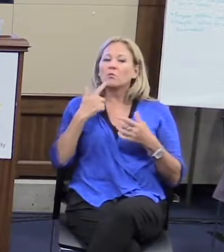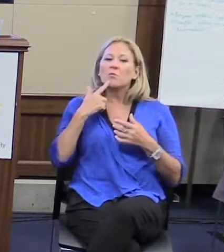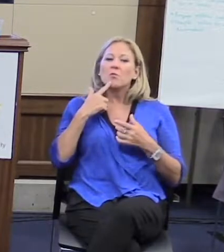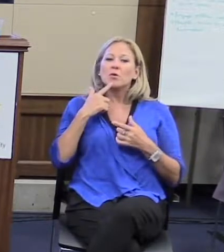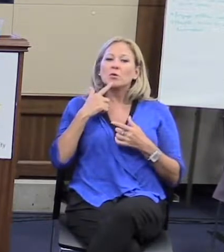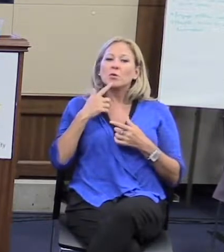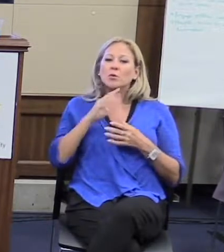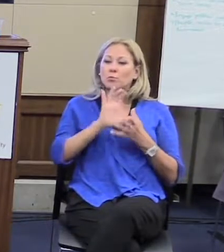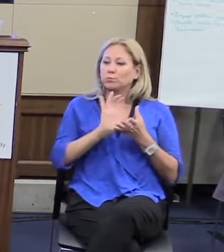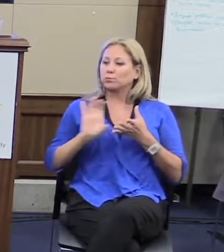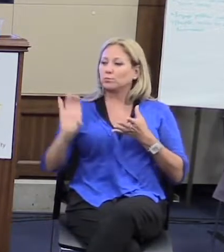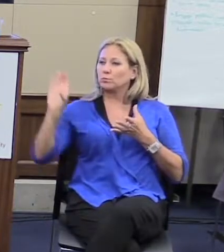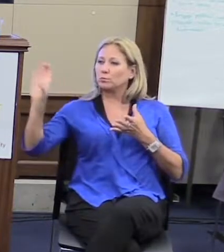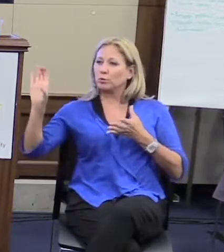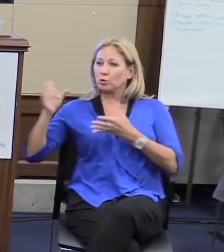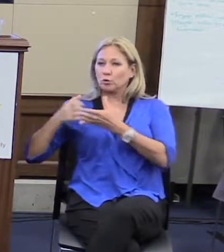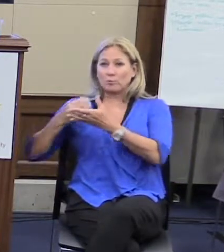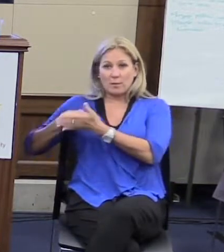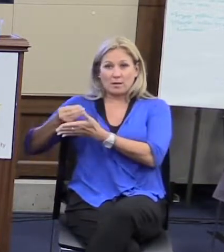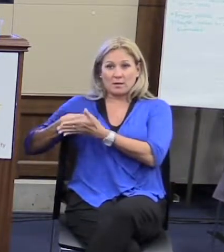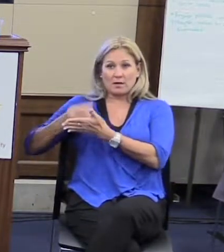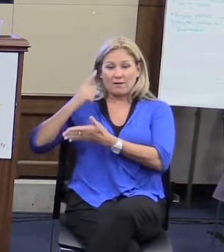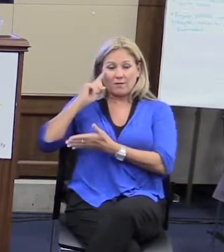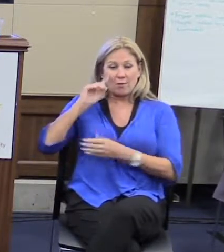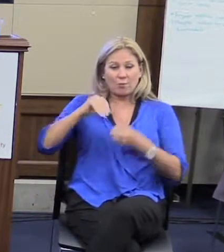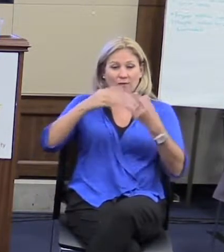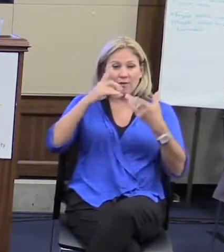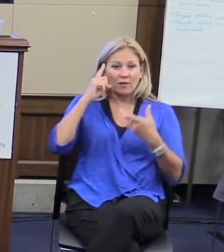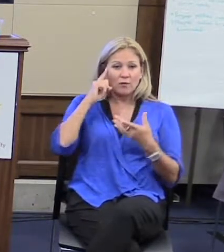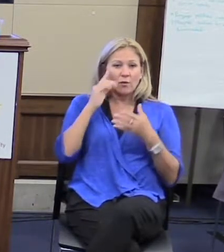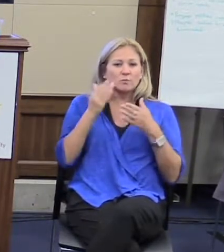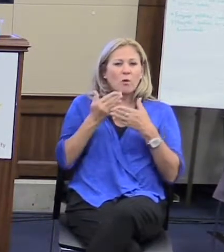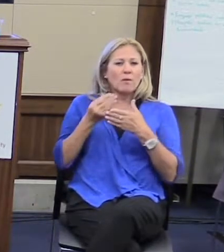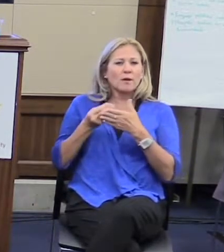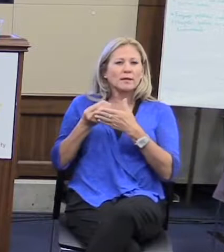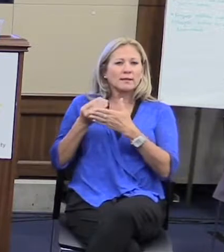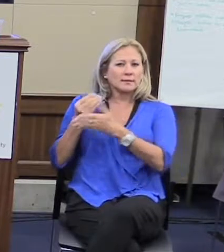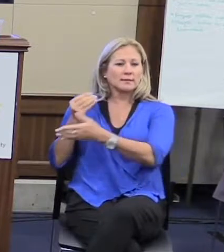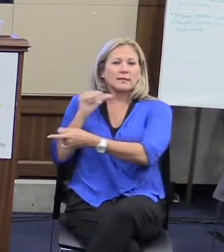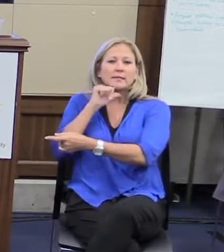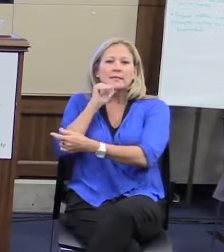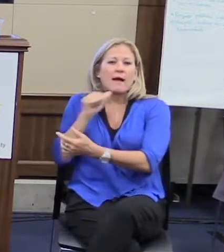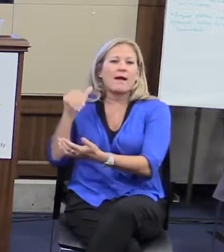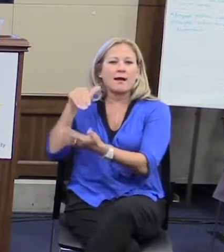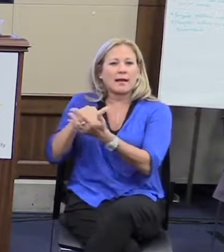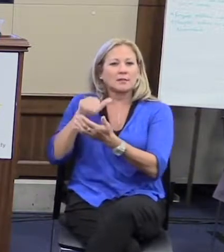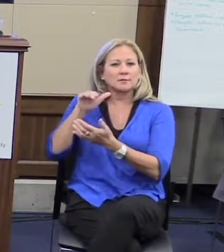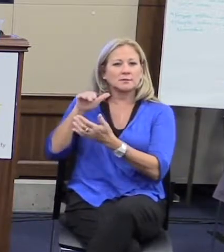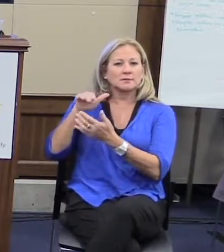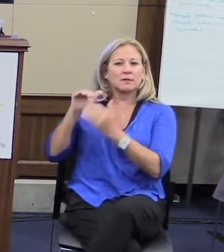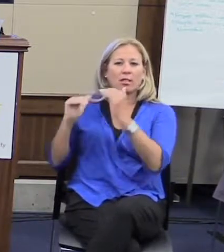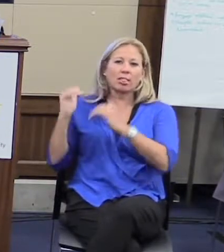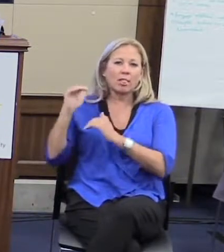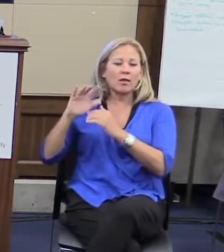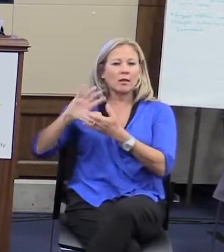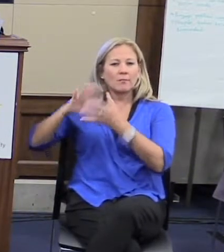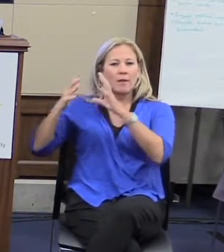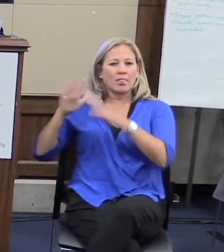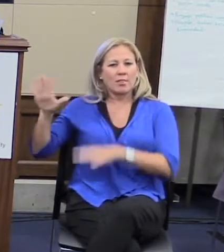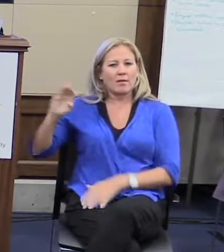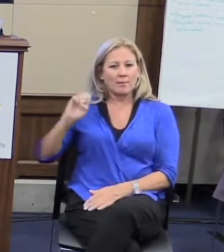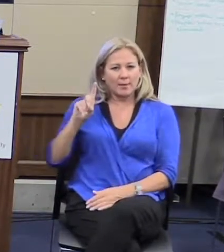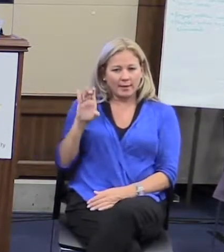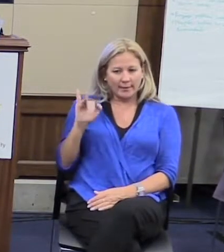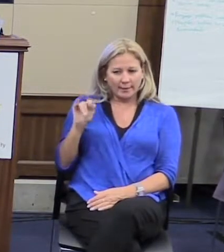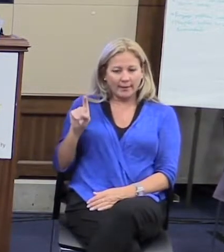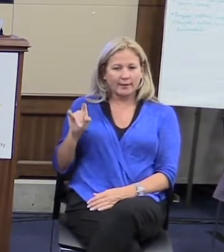a trust fund money to provide for a small amount of income for that person, have it not count against Medicaid. So those are the three. The